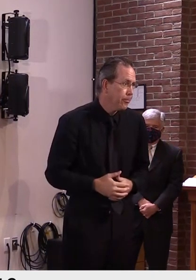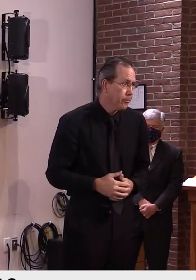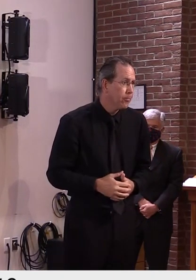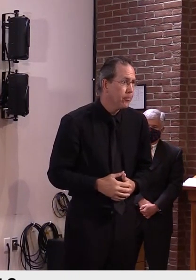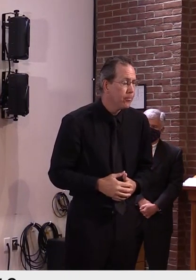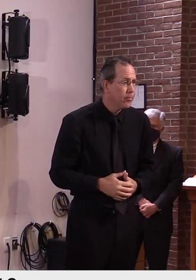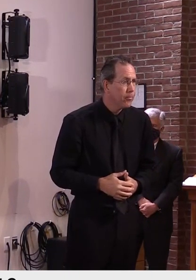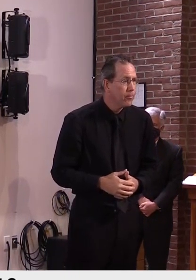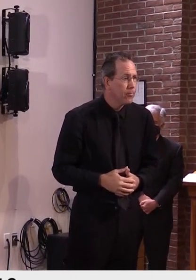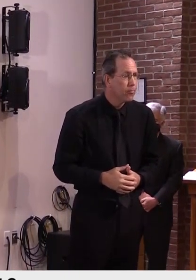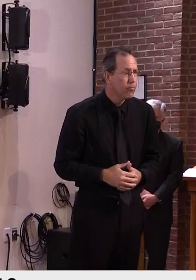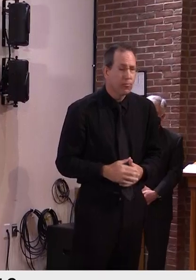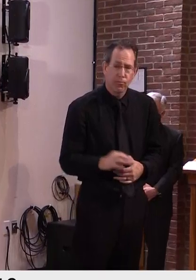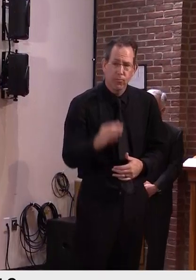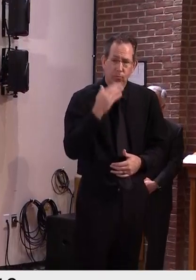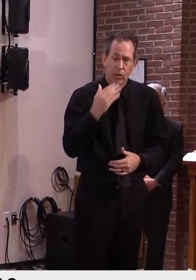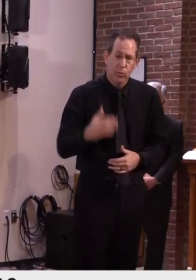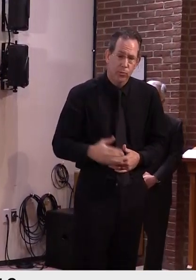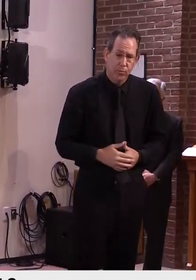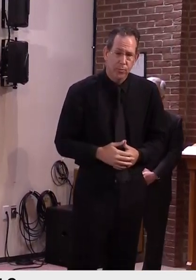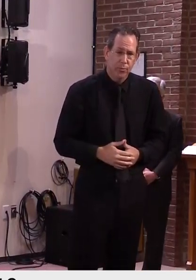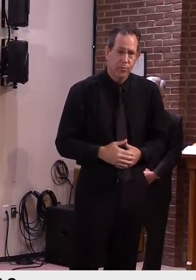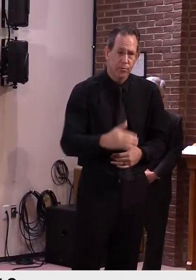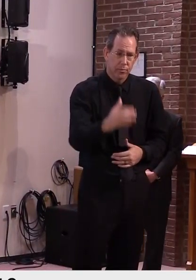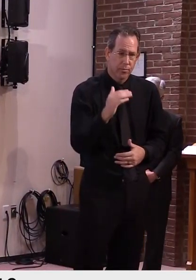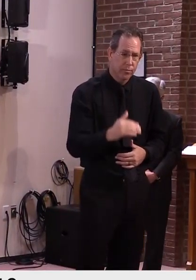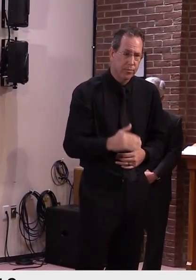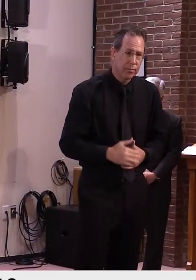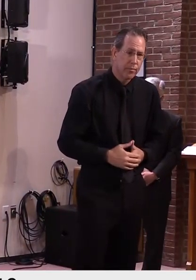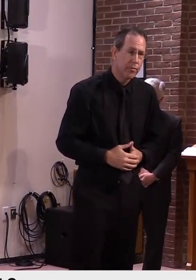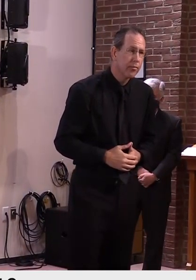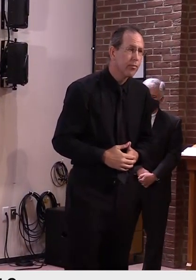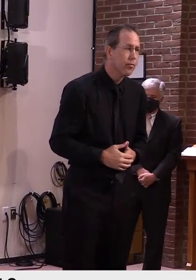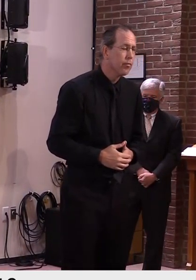Thank you very much. Wilson Ring, the AP.